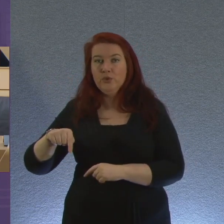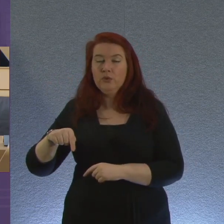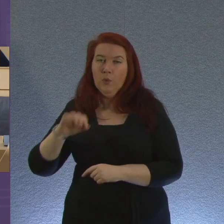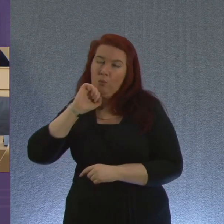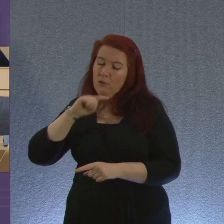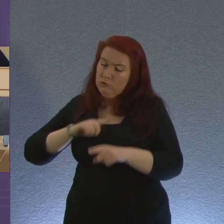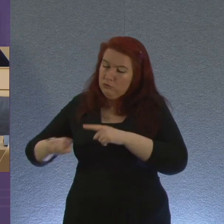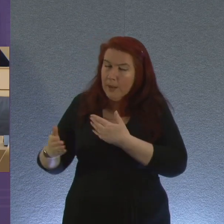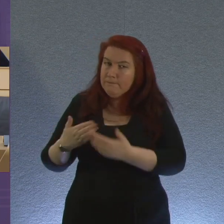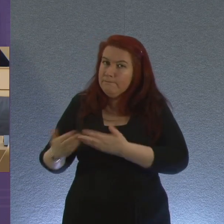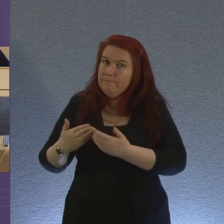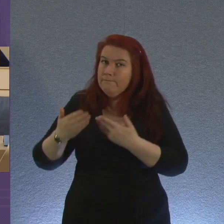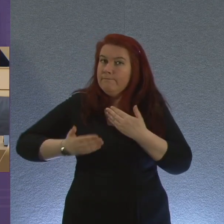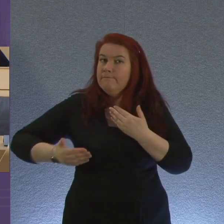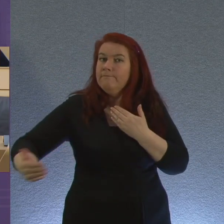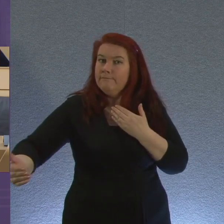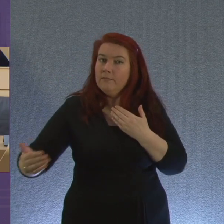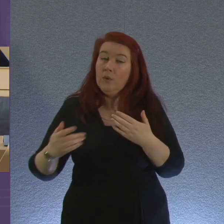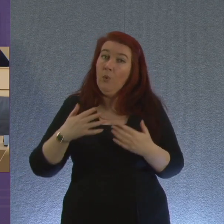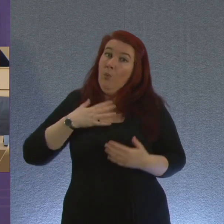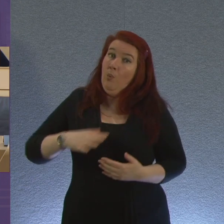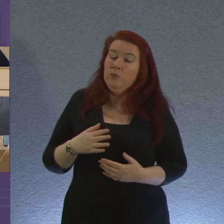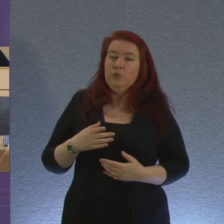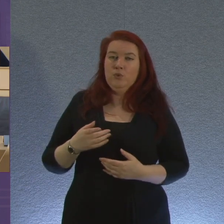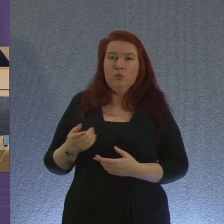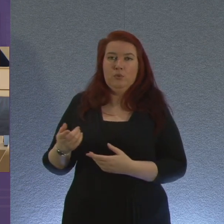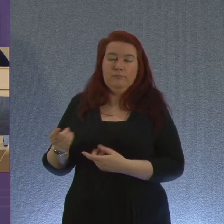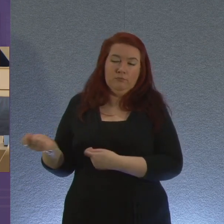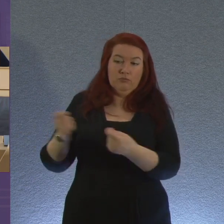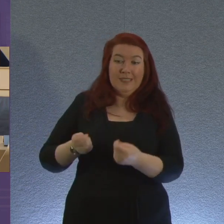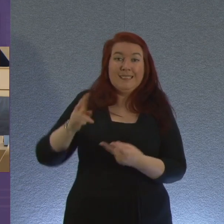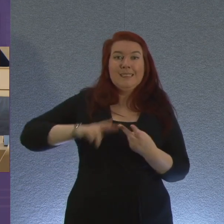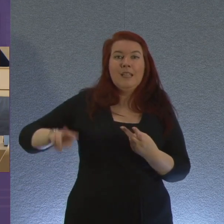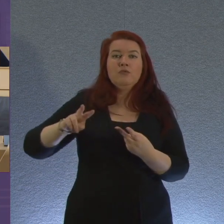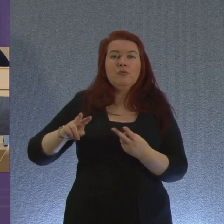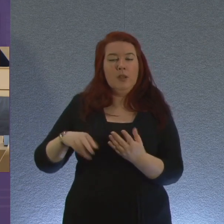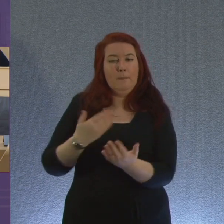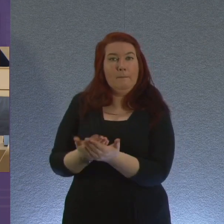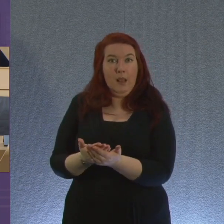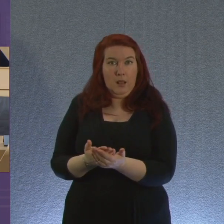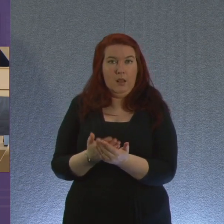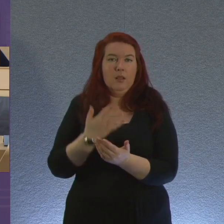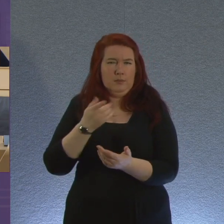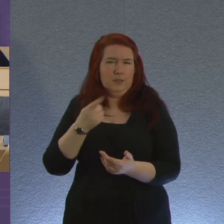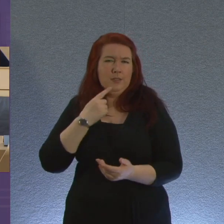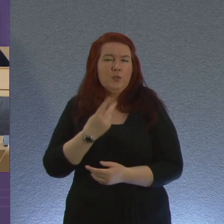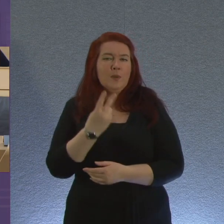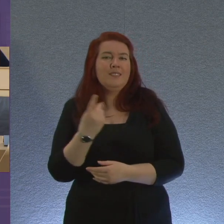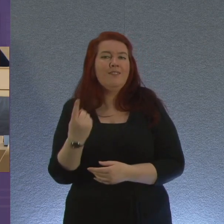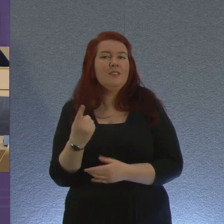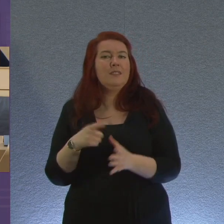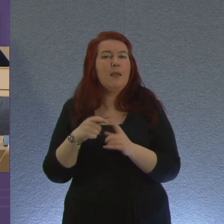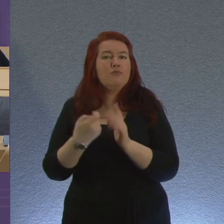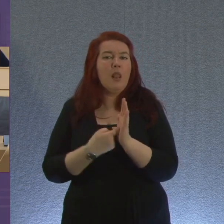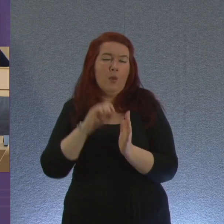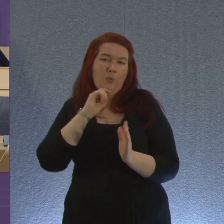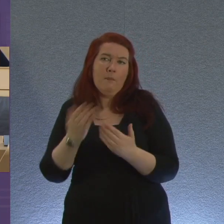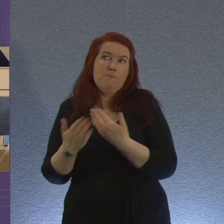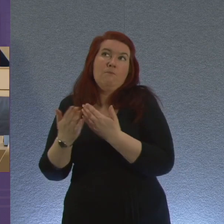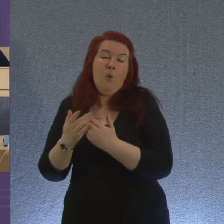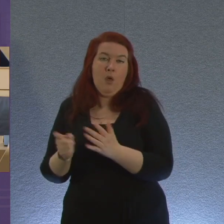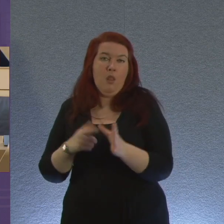address those points and bring back legislation here on the 21st April after doing so. But let